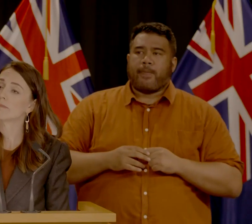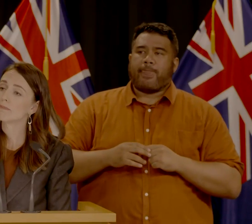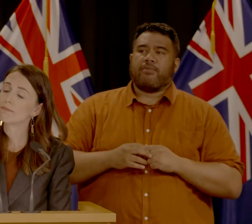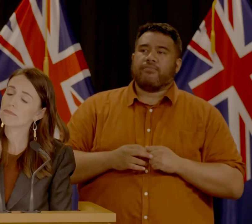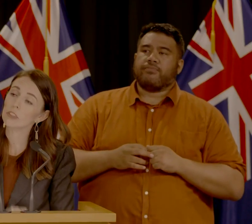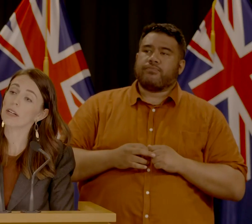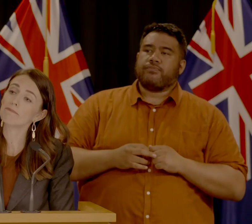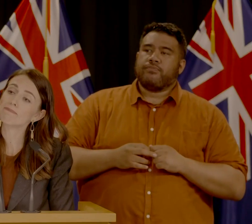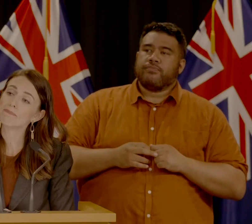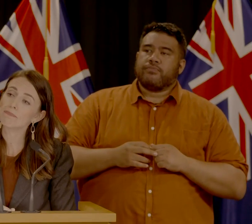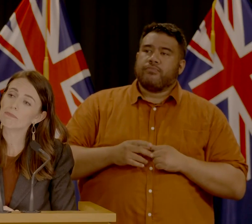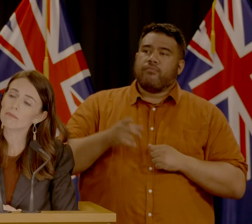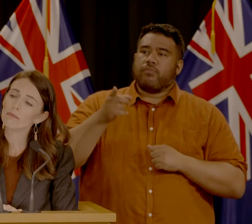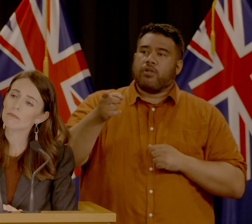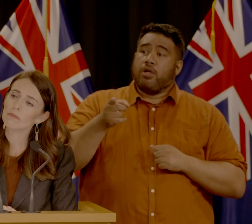Sorry.